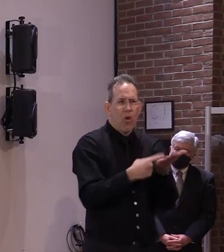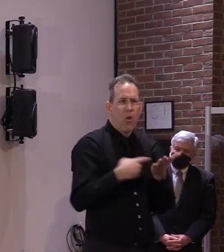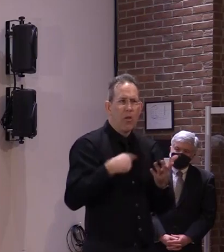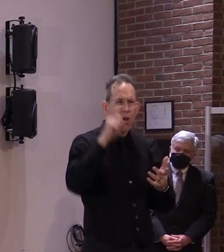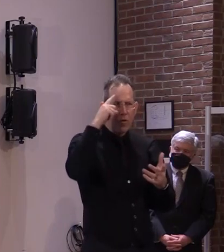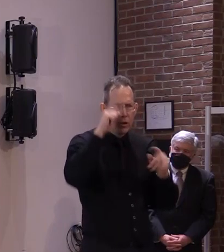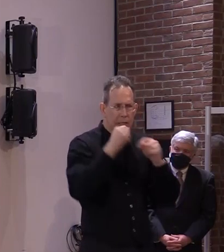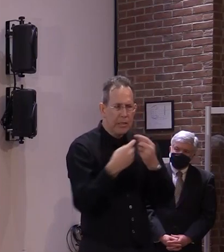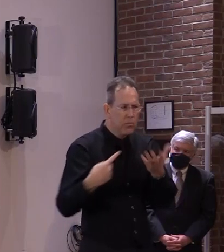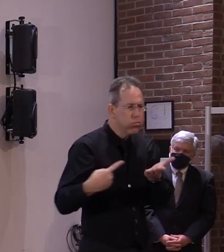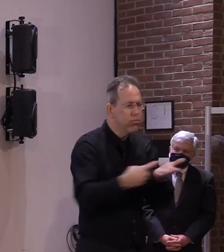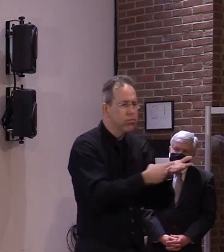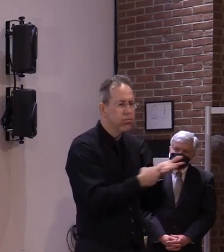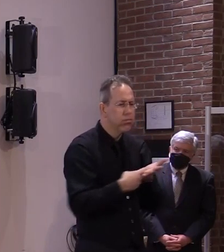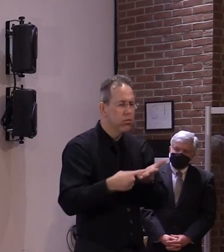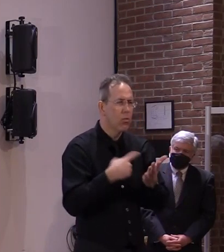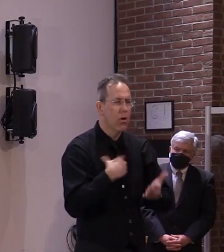So,